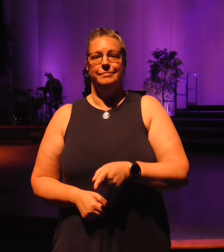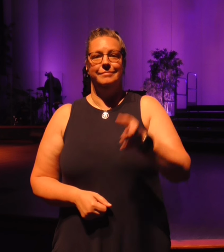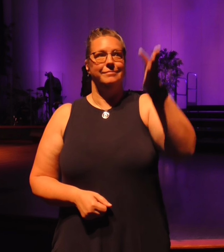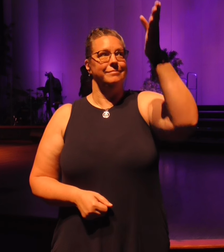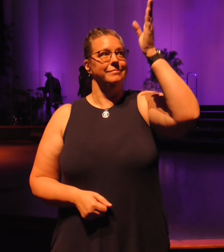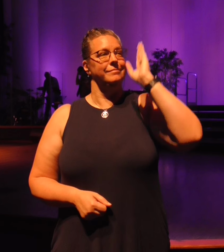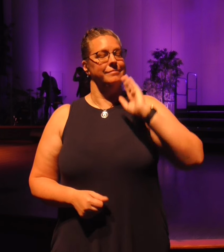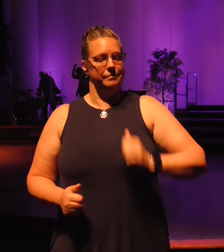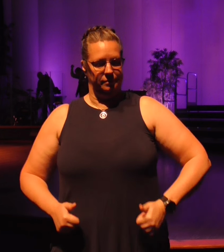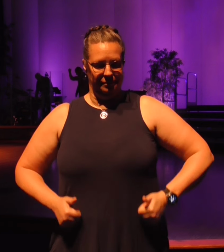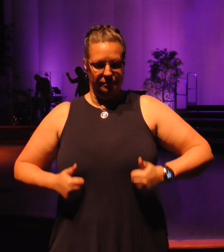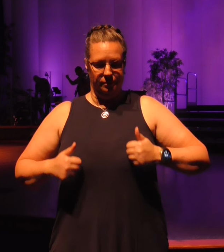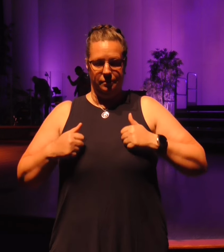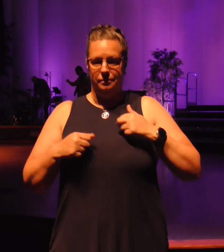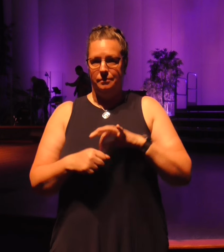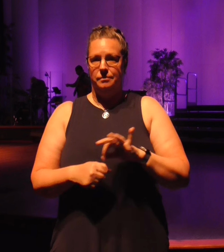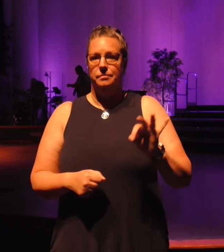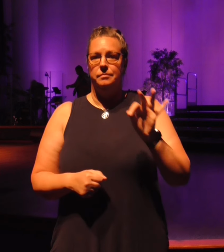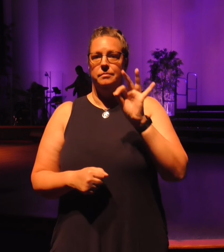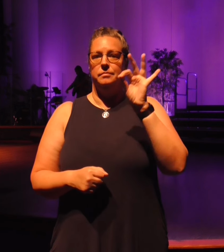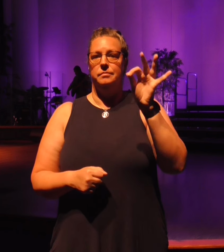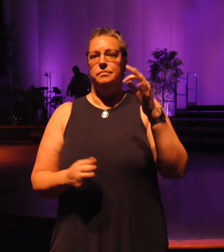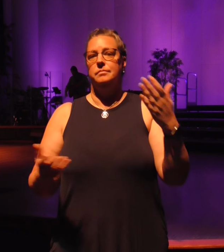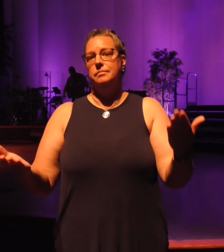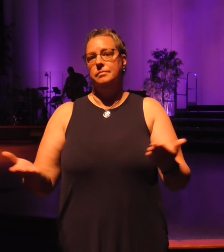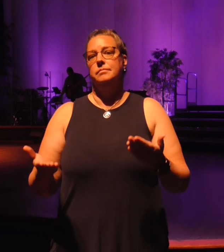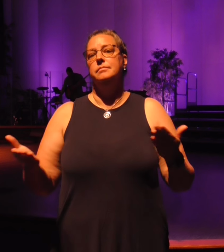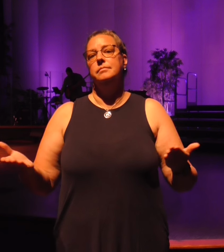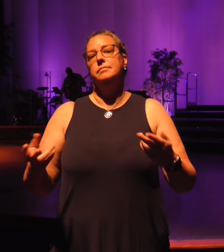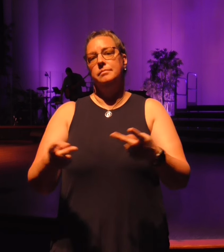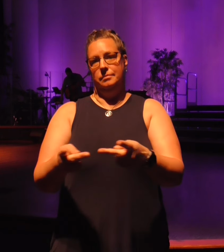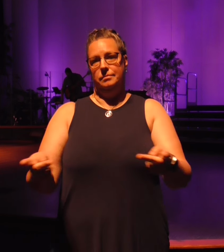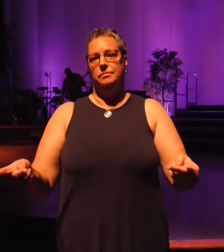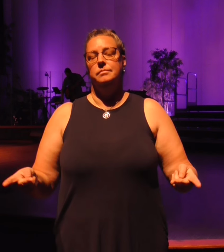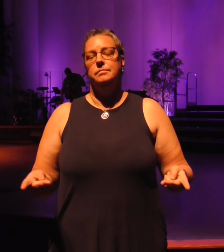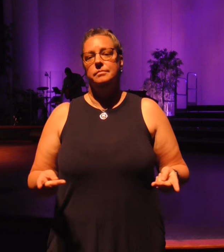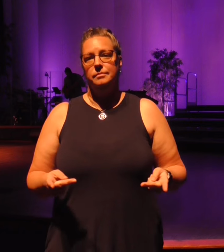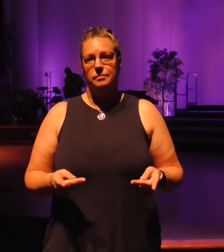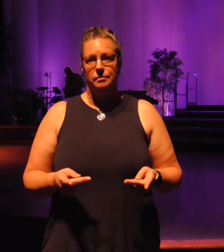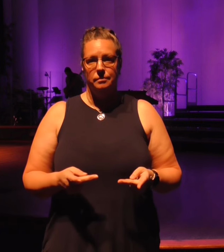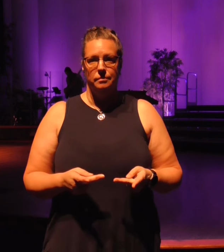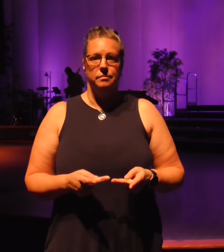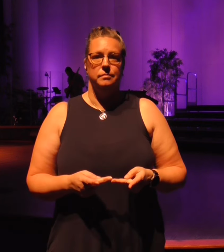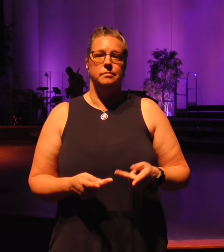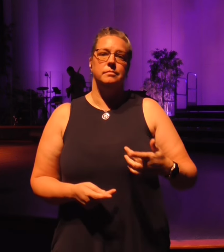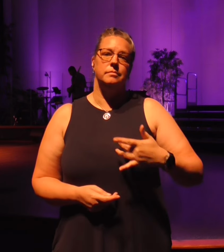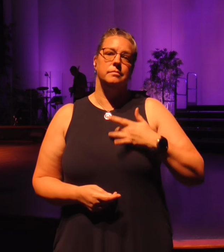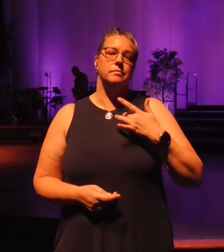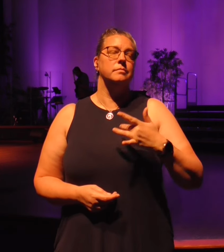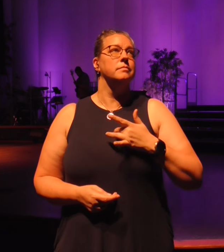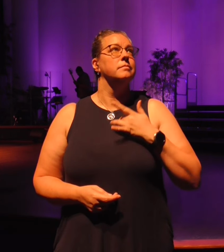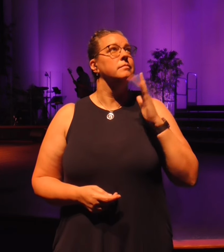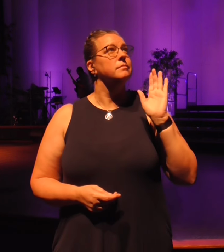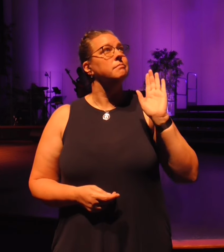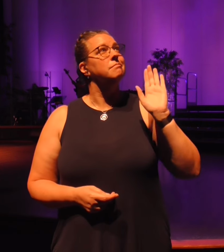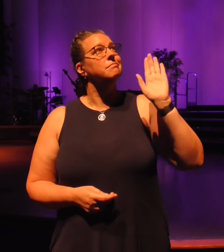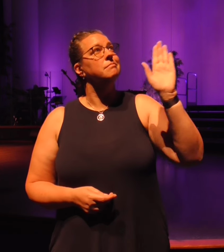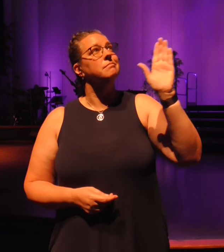Surely the presence of God is in this place. I